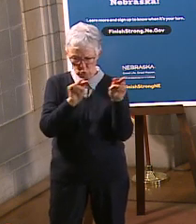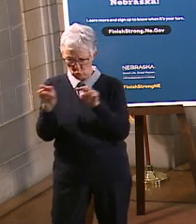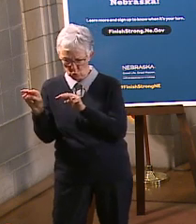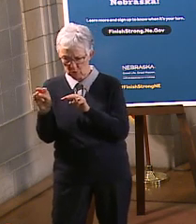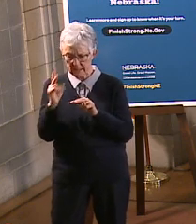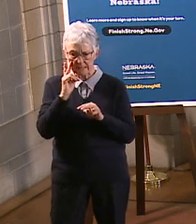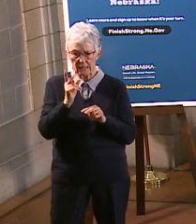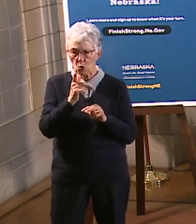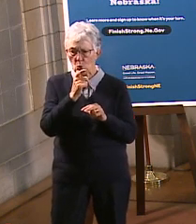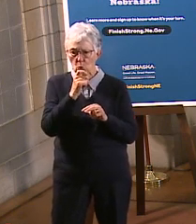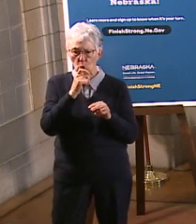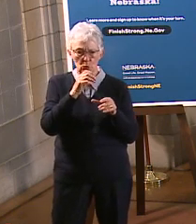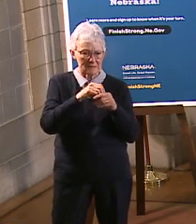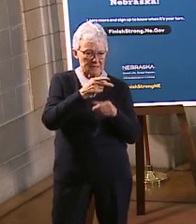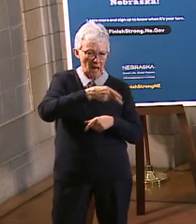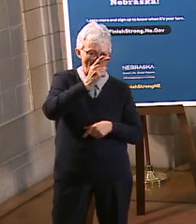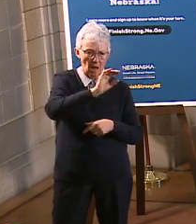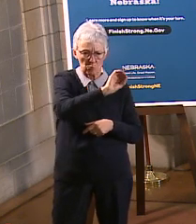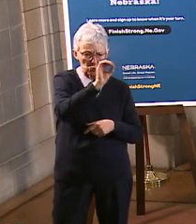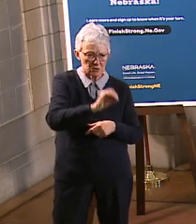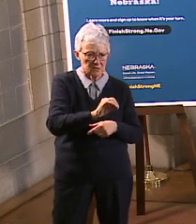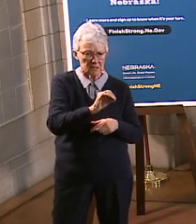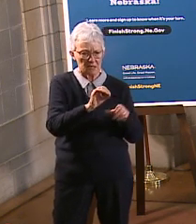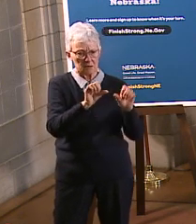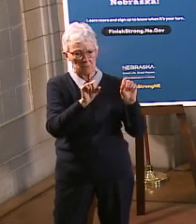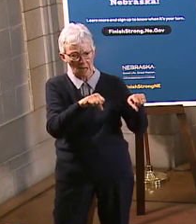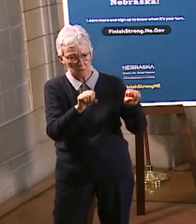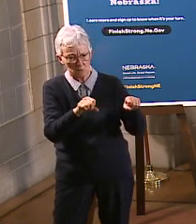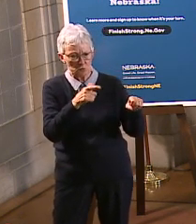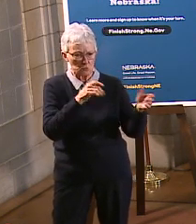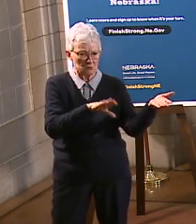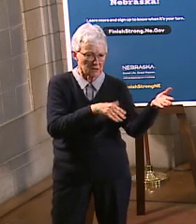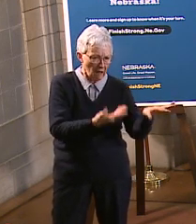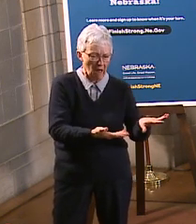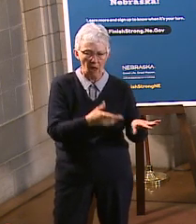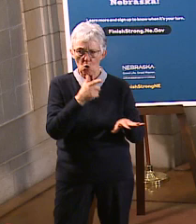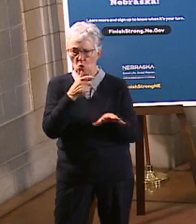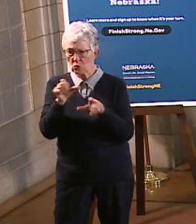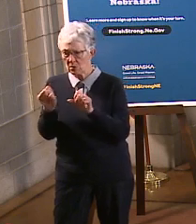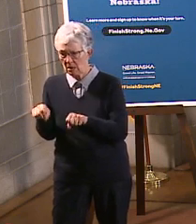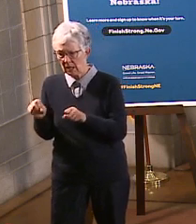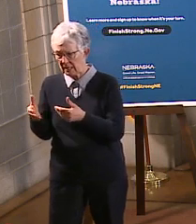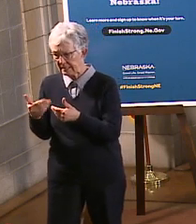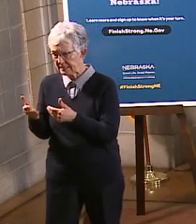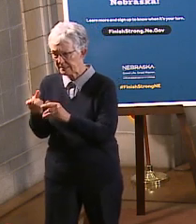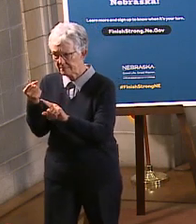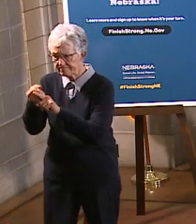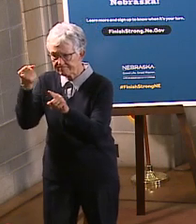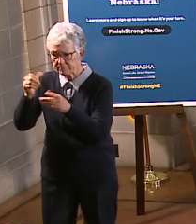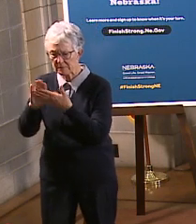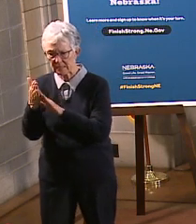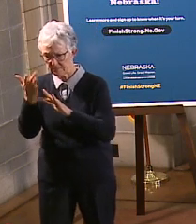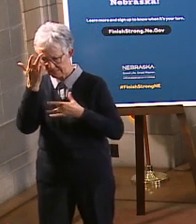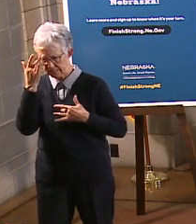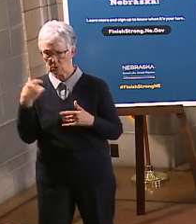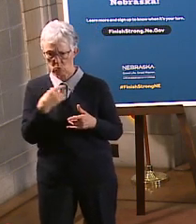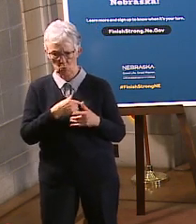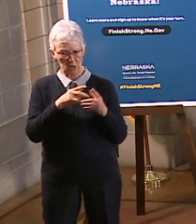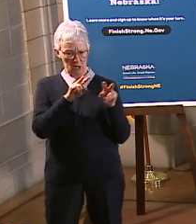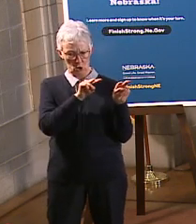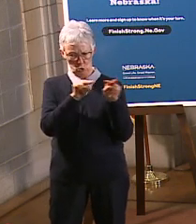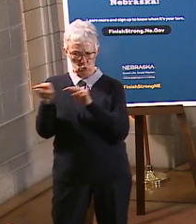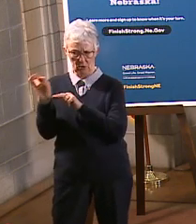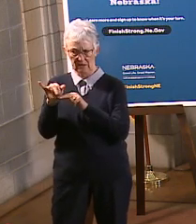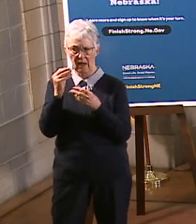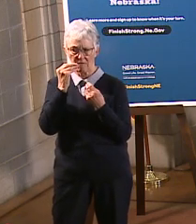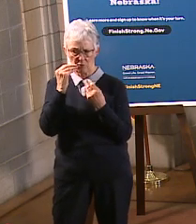rates and that kind of thing. So that's all done by our folks there. And if you want more specific information, please just reach out. We can certainly, Taylor Gage can